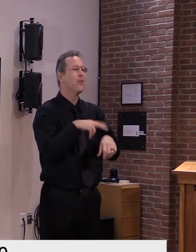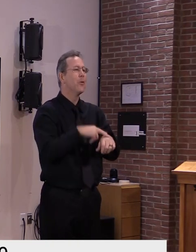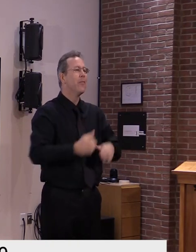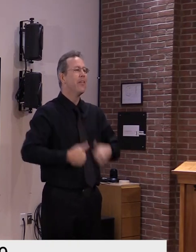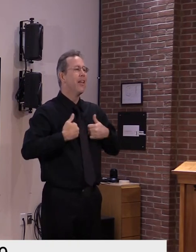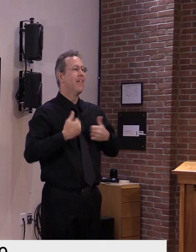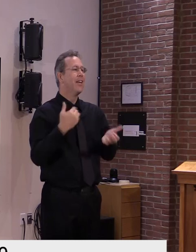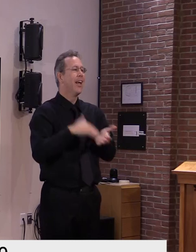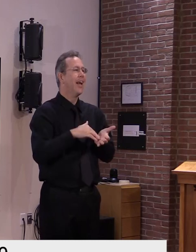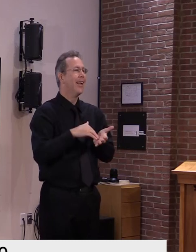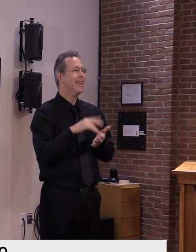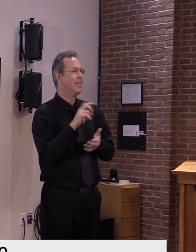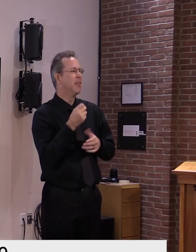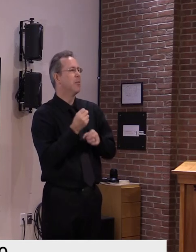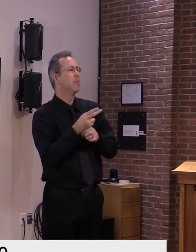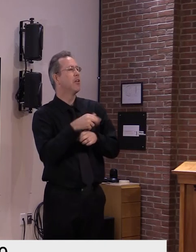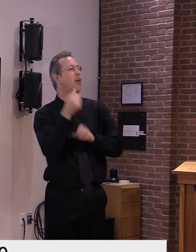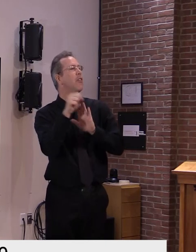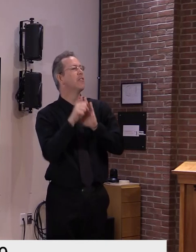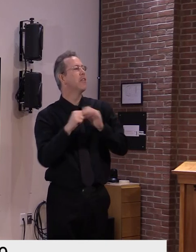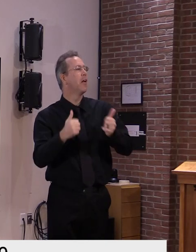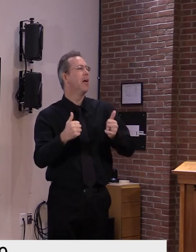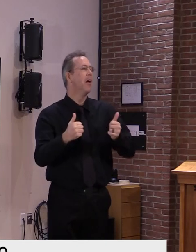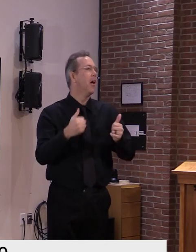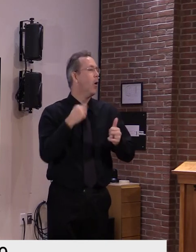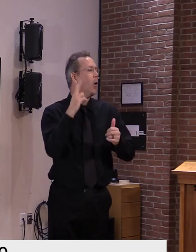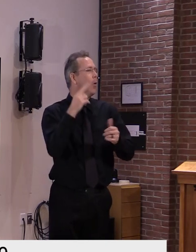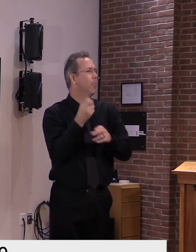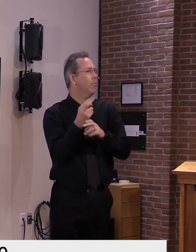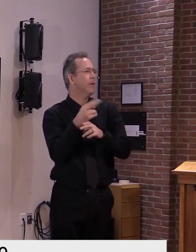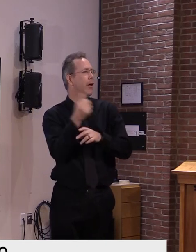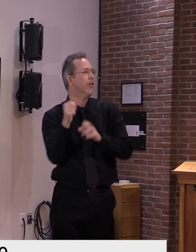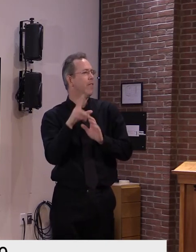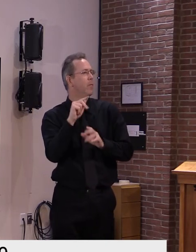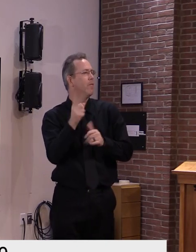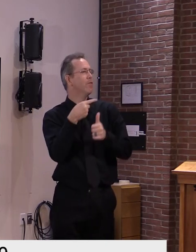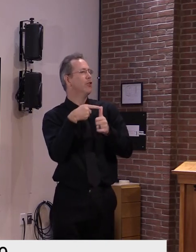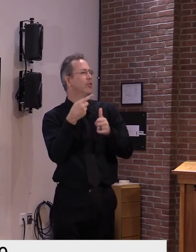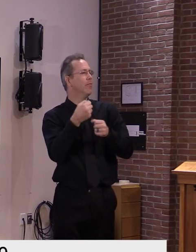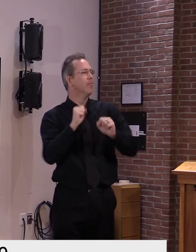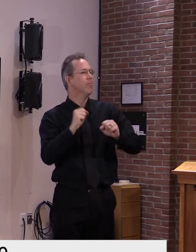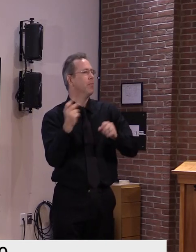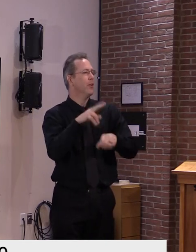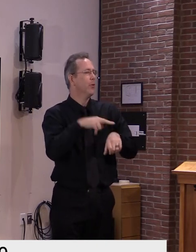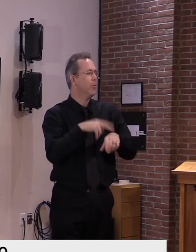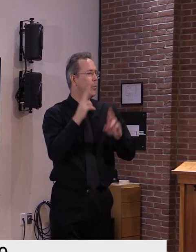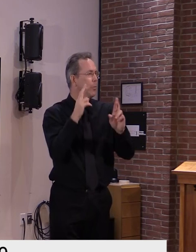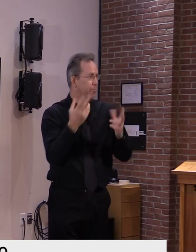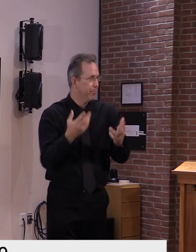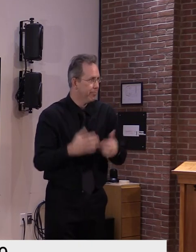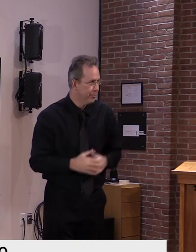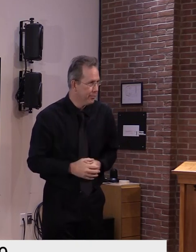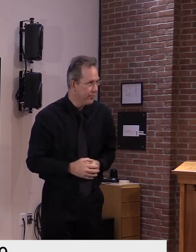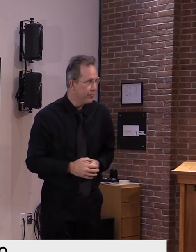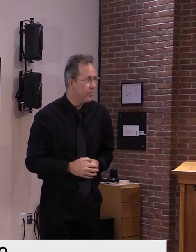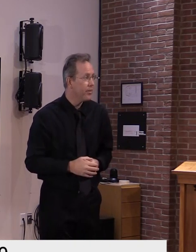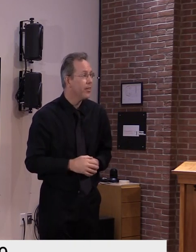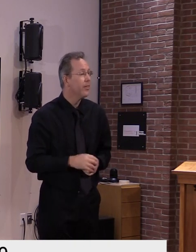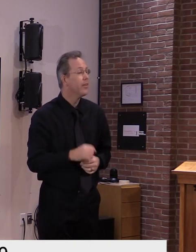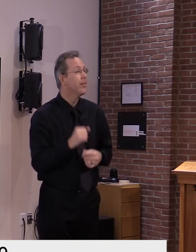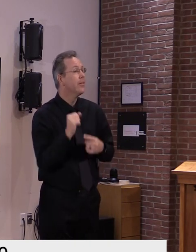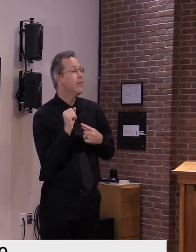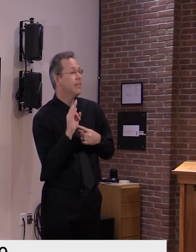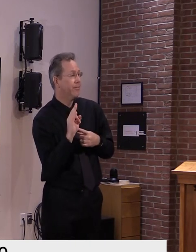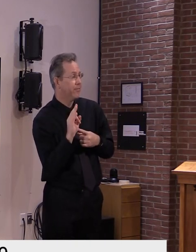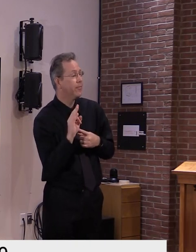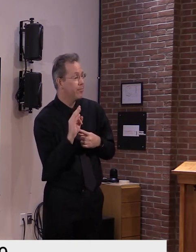other places. So I just hold that out to you as a possibility if we can really keep getting a handle on